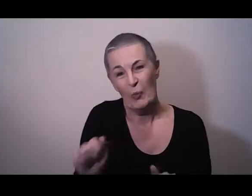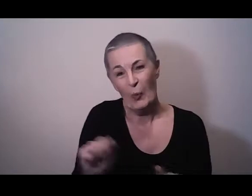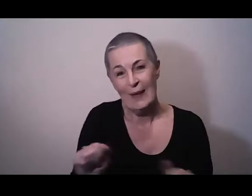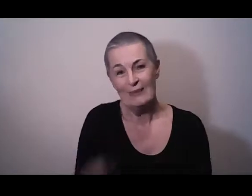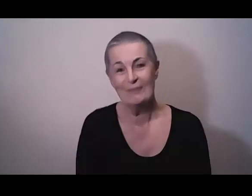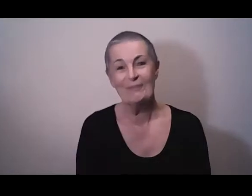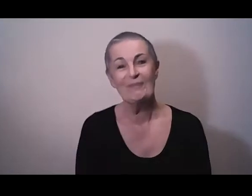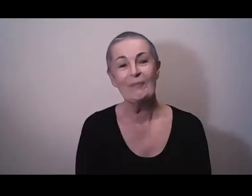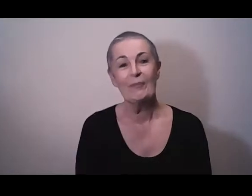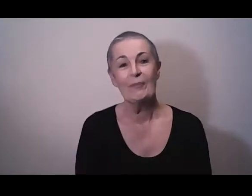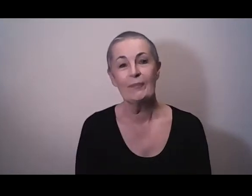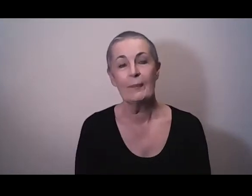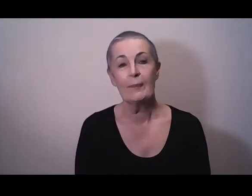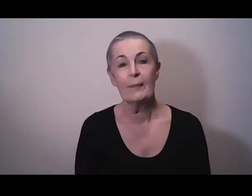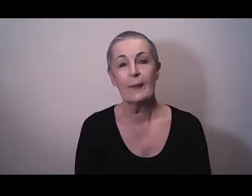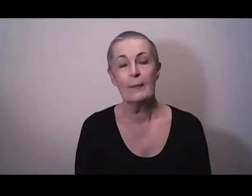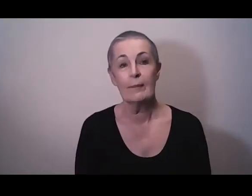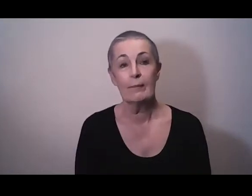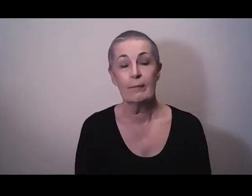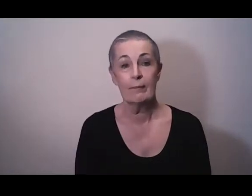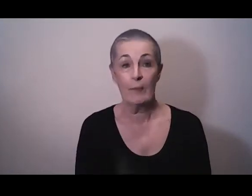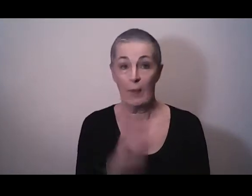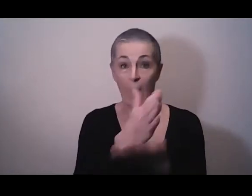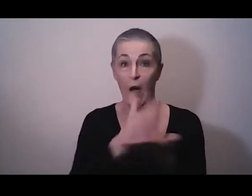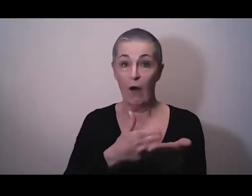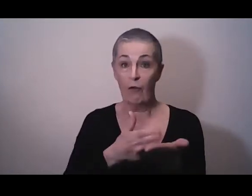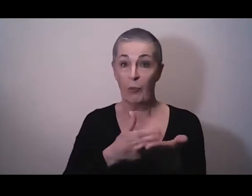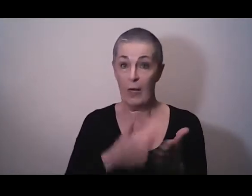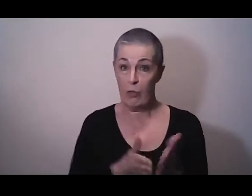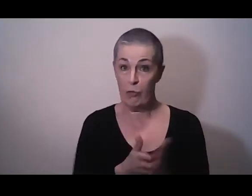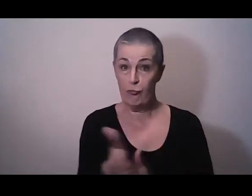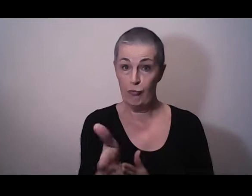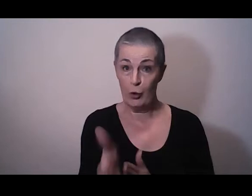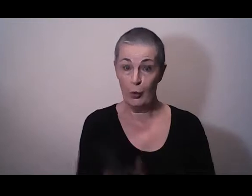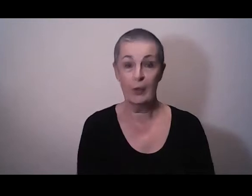we are halfway through. Then the fourth